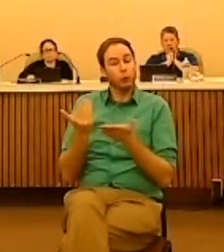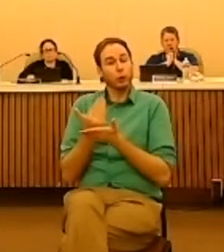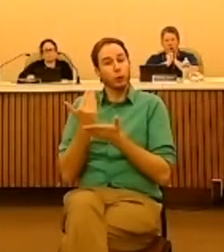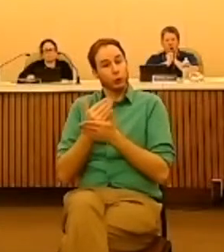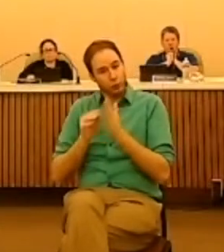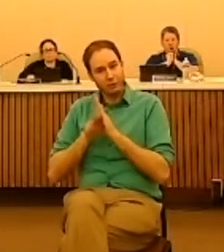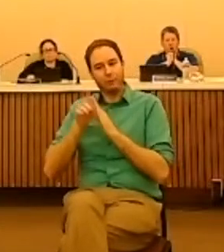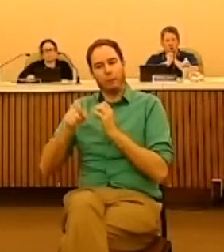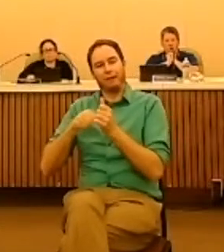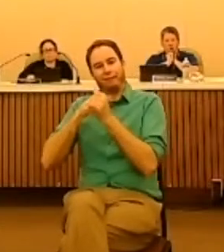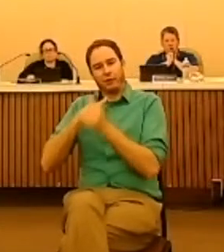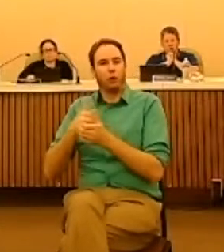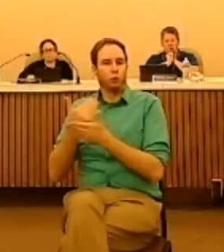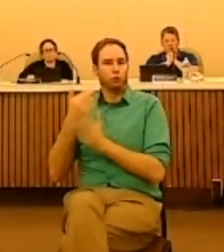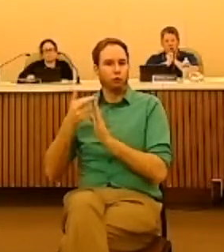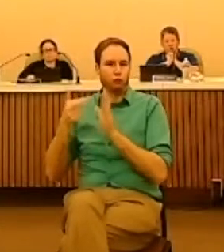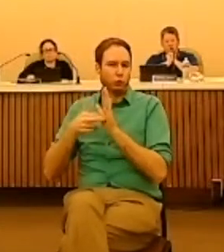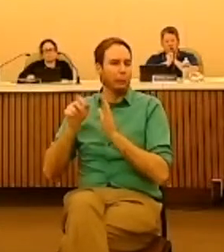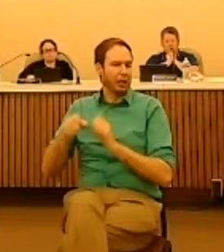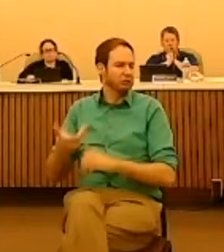developments have to meet the new rules.